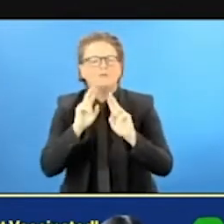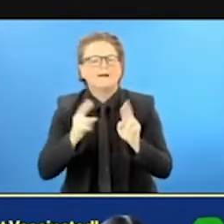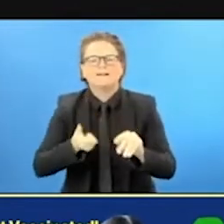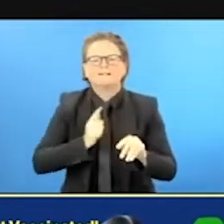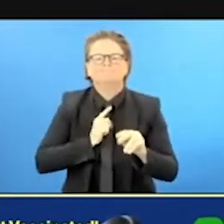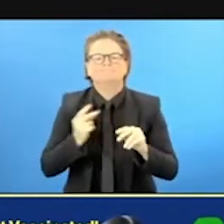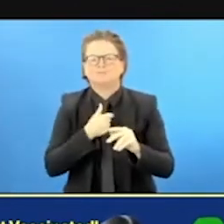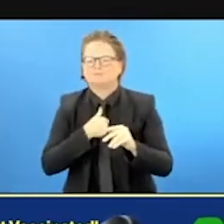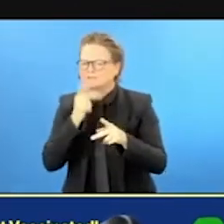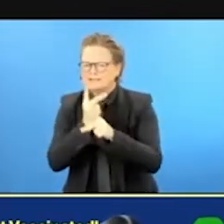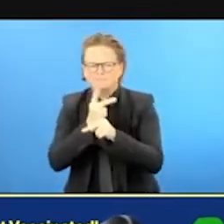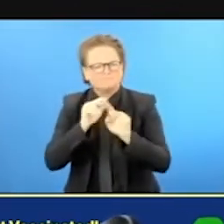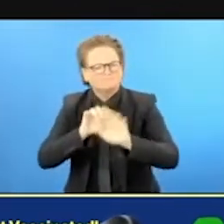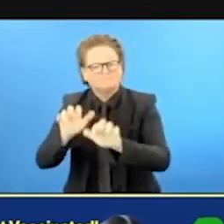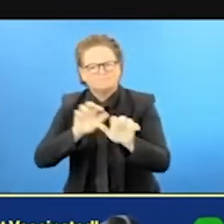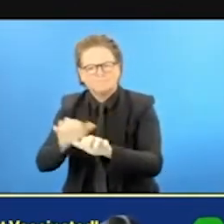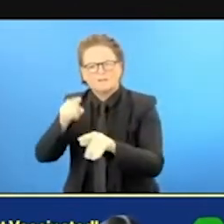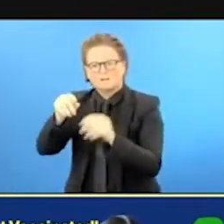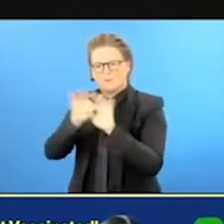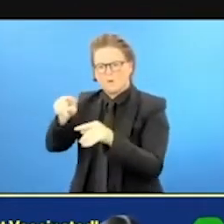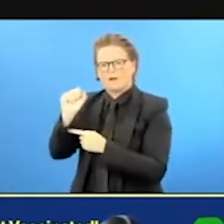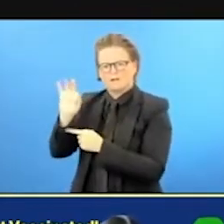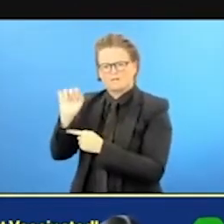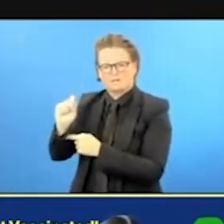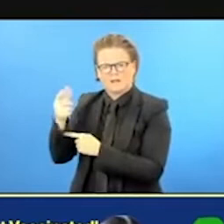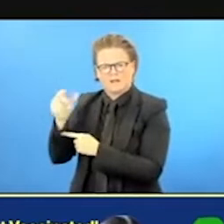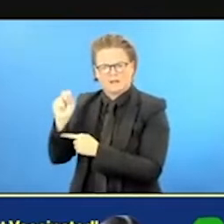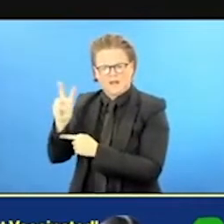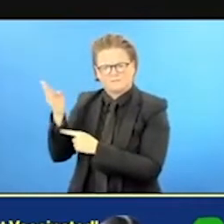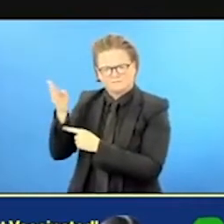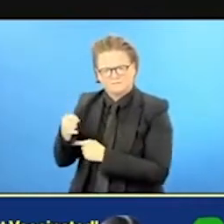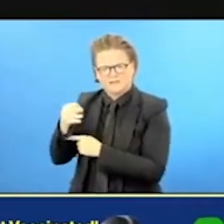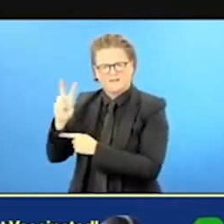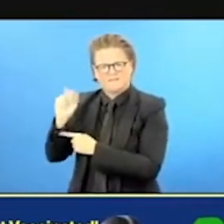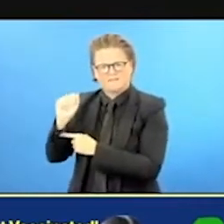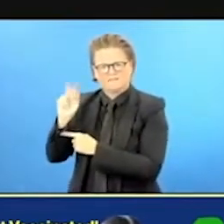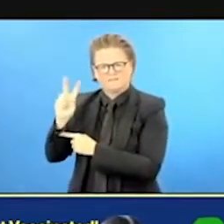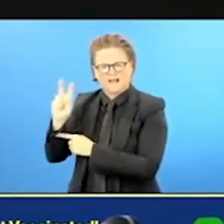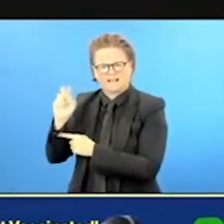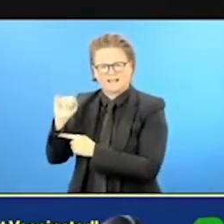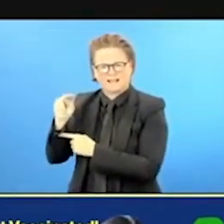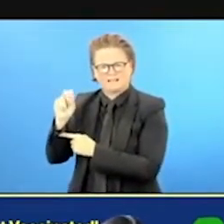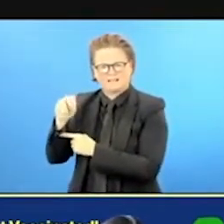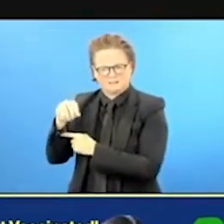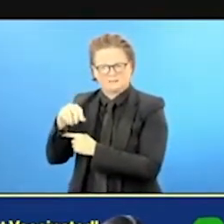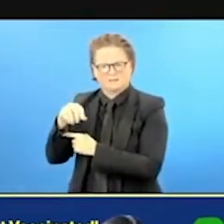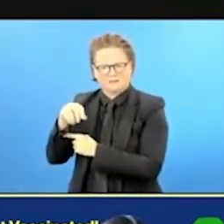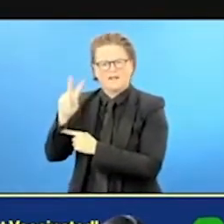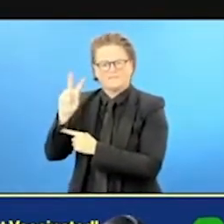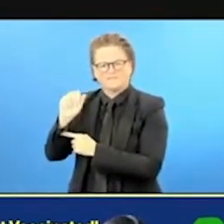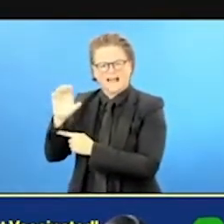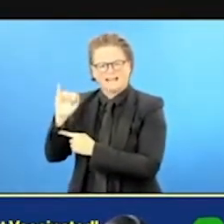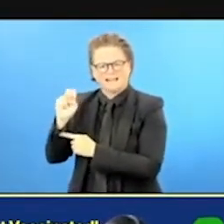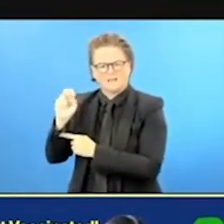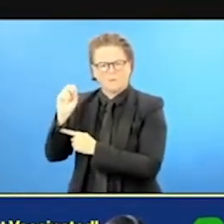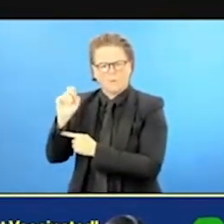Next slide. Let's go through vaccine eligibility. The first phase of vaccine eligibility